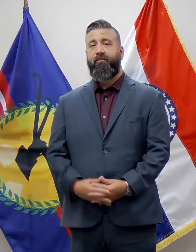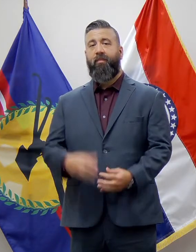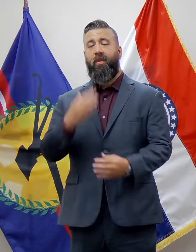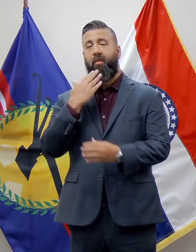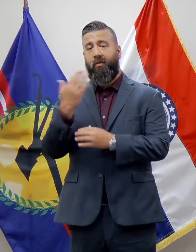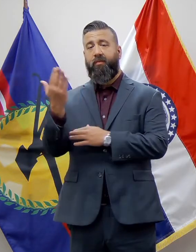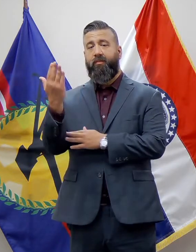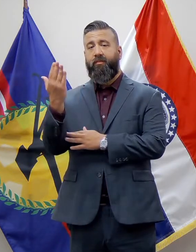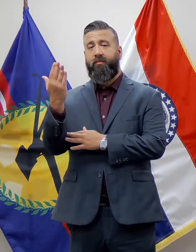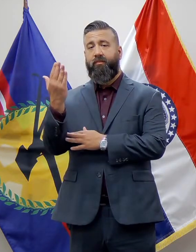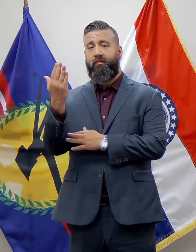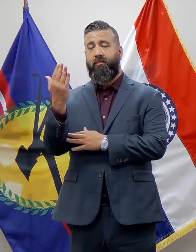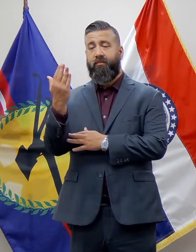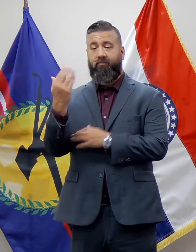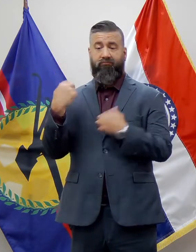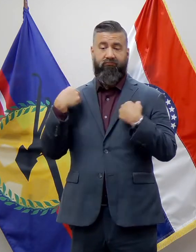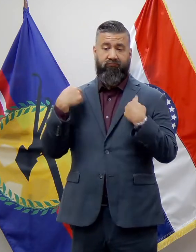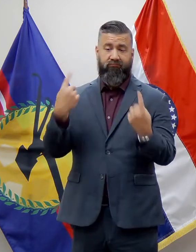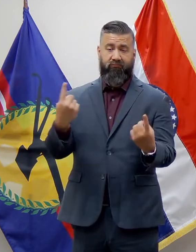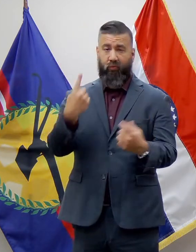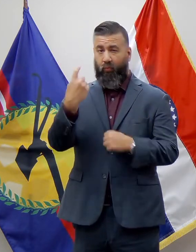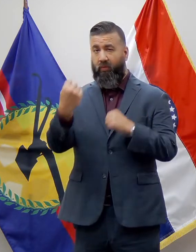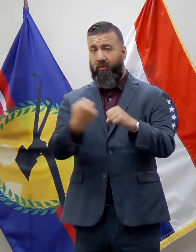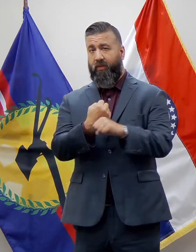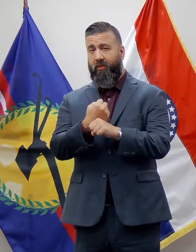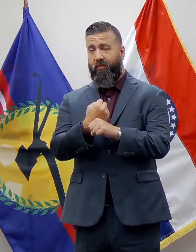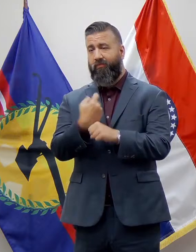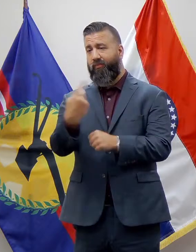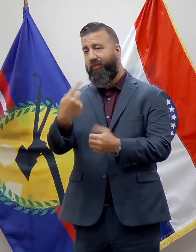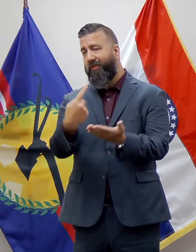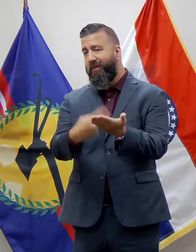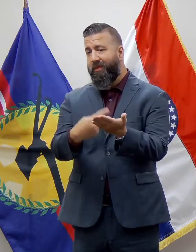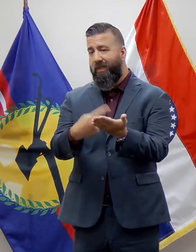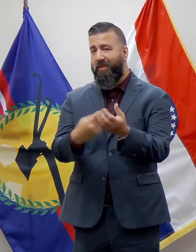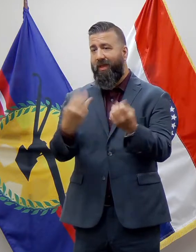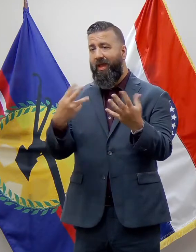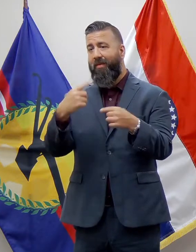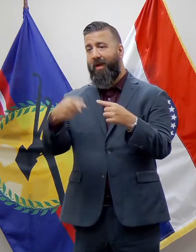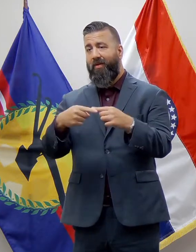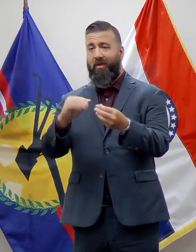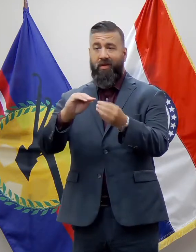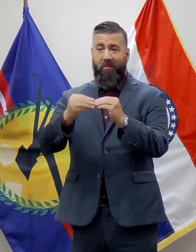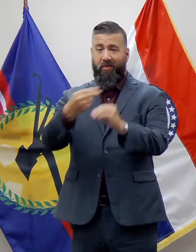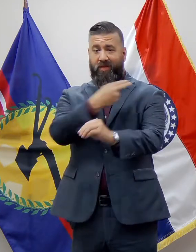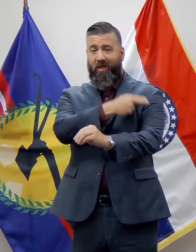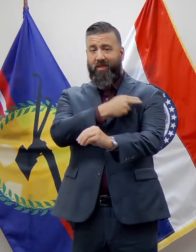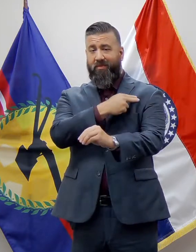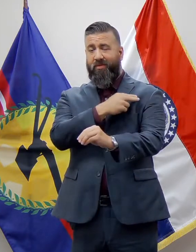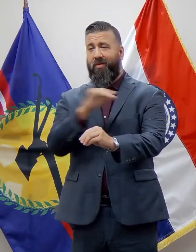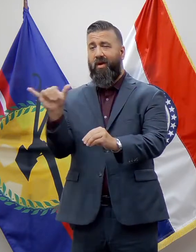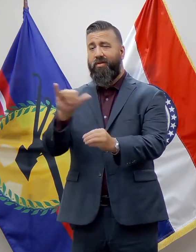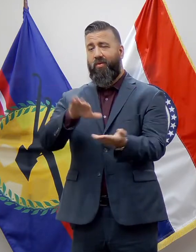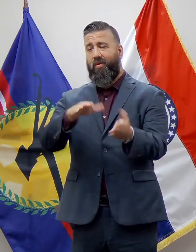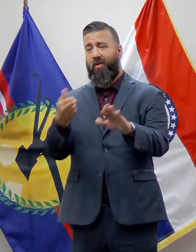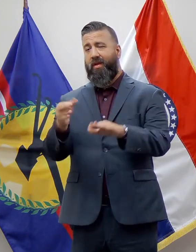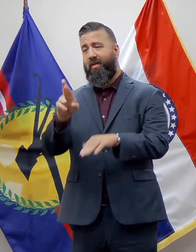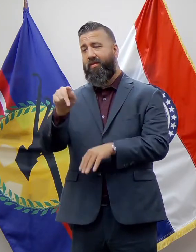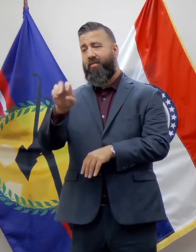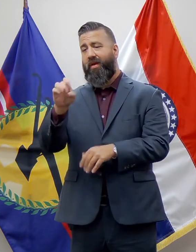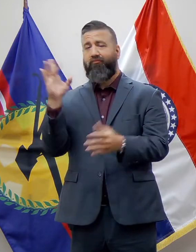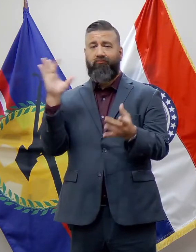Good morning. Over the past year, we've talked a lot about hospitalizations and the death rate associated with